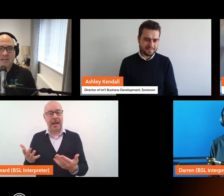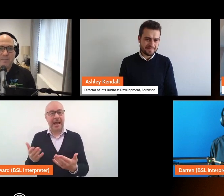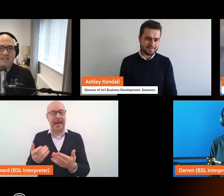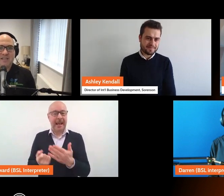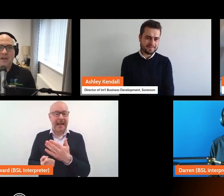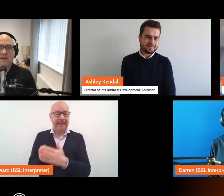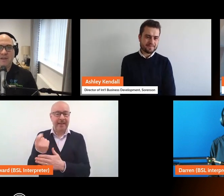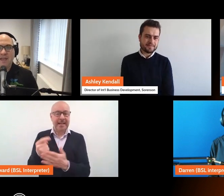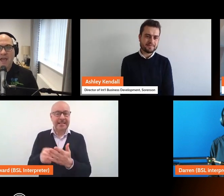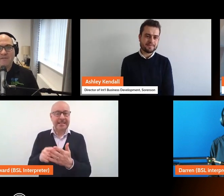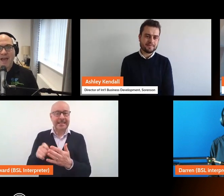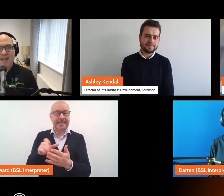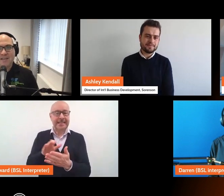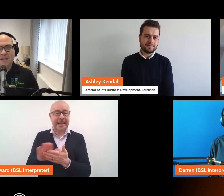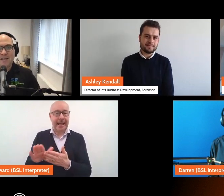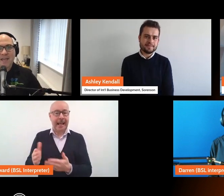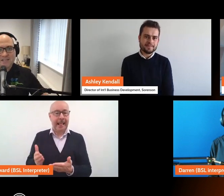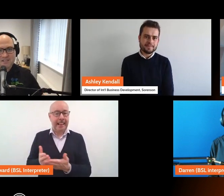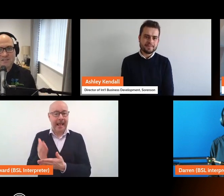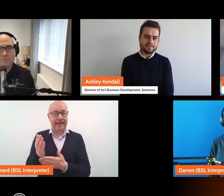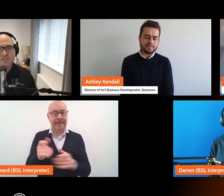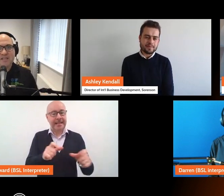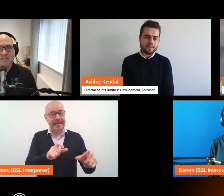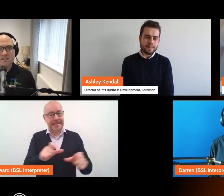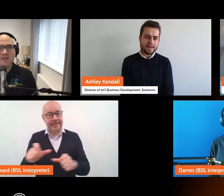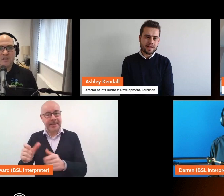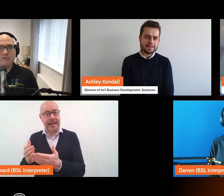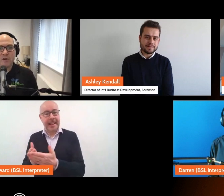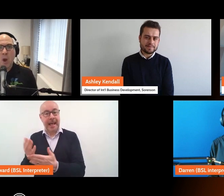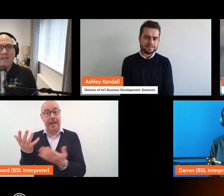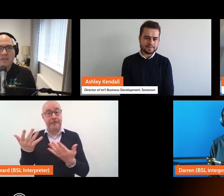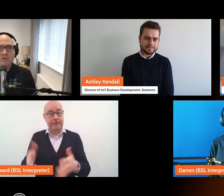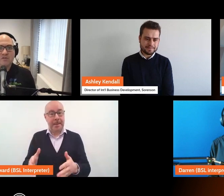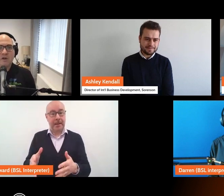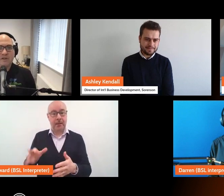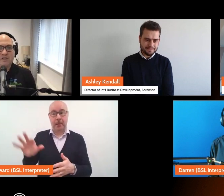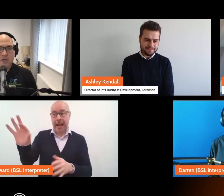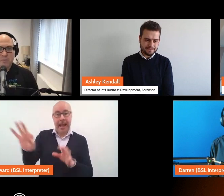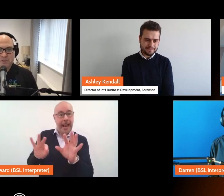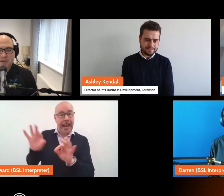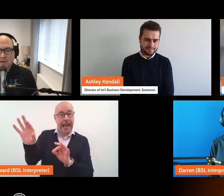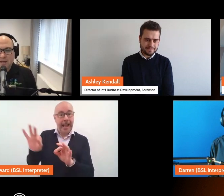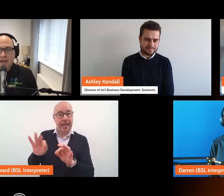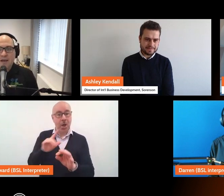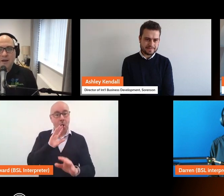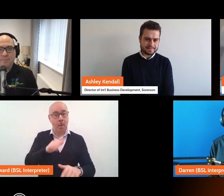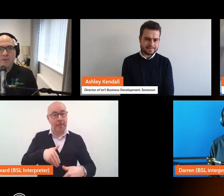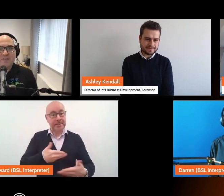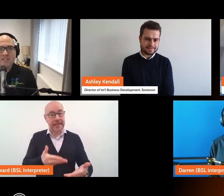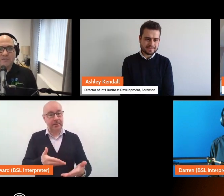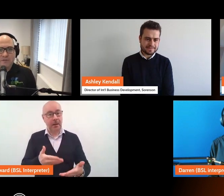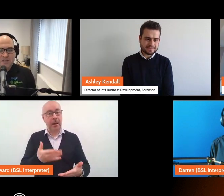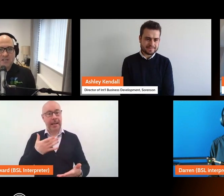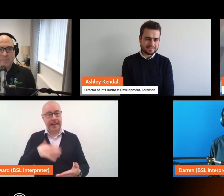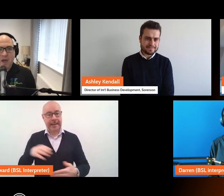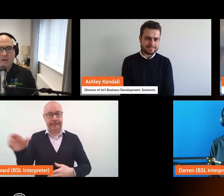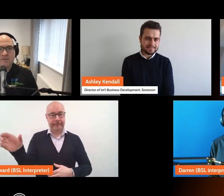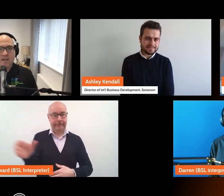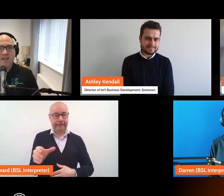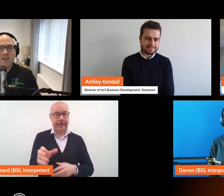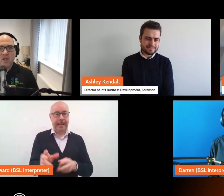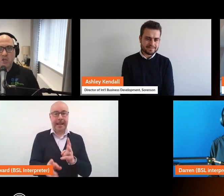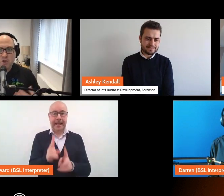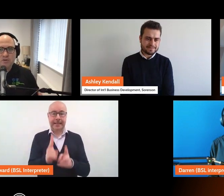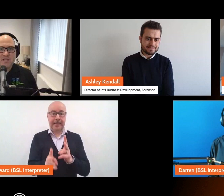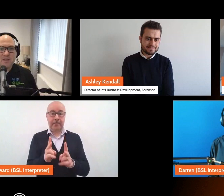Event Sustainability Live have had guests and presenters that require the use of an interpreter. But this is the first time that